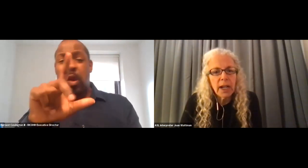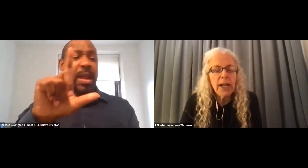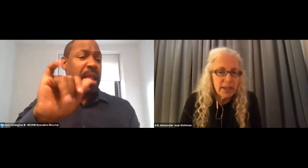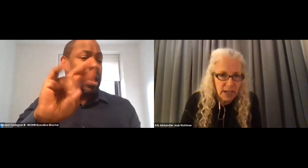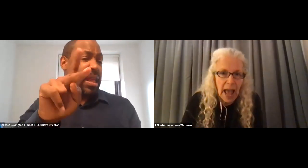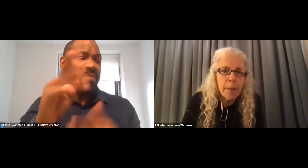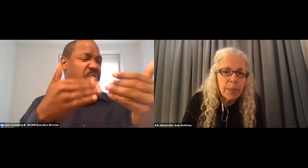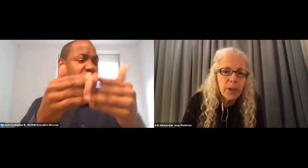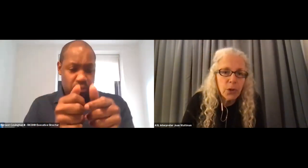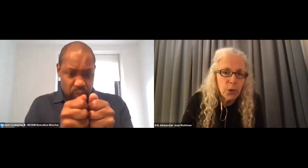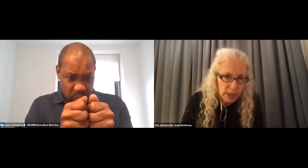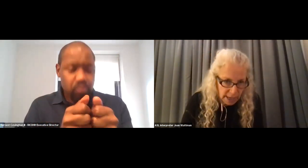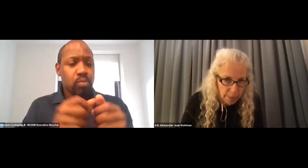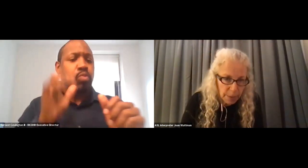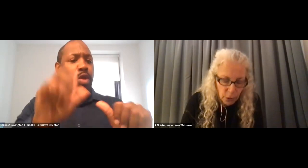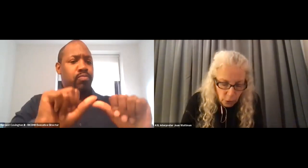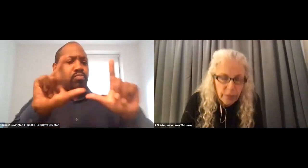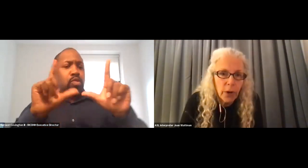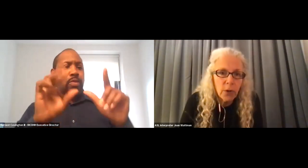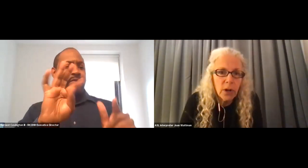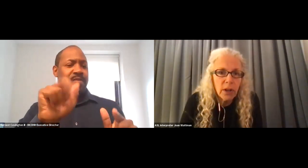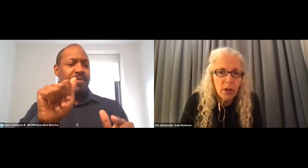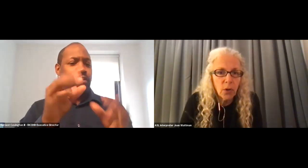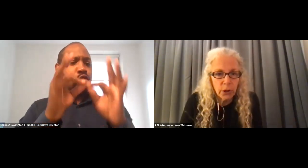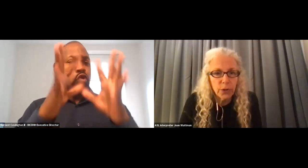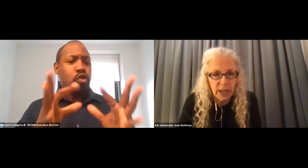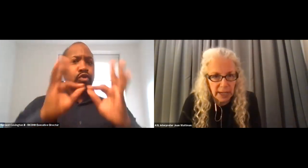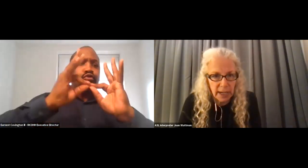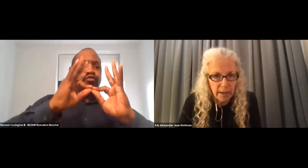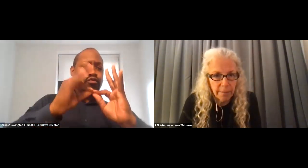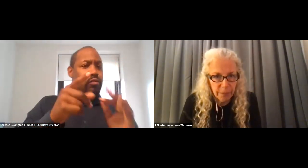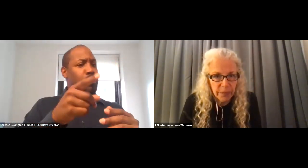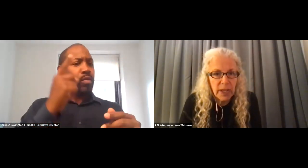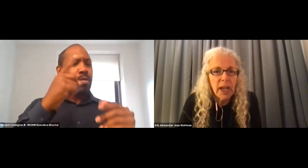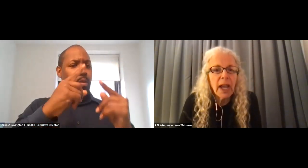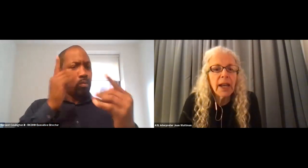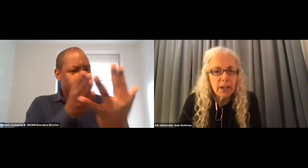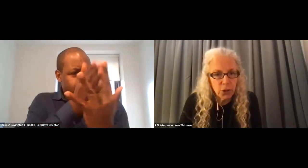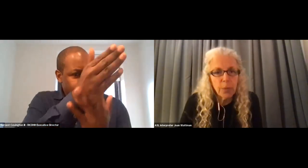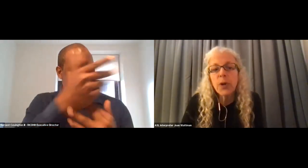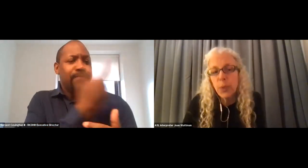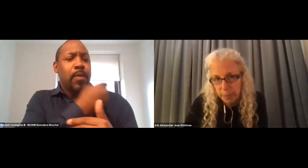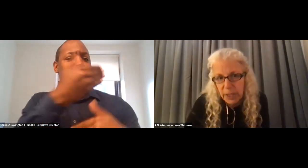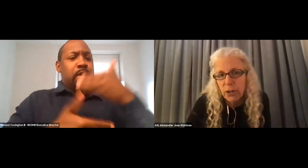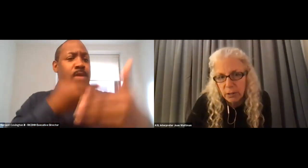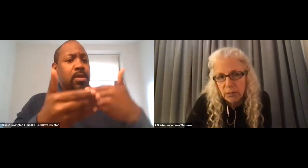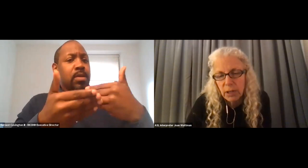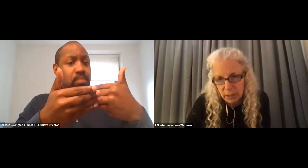And there's an app that you could set up on your own phone or use the link. And an interpreter will appear